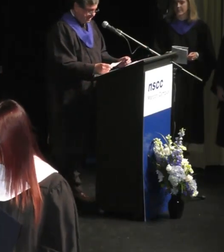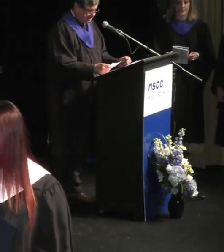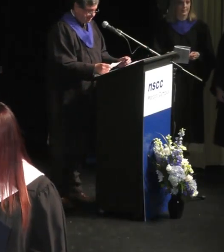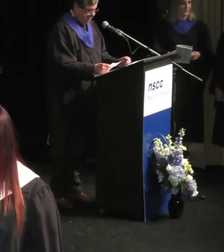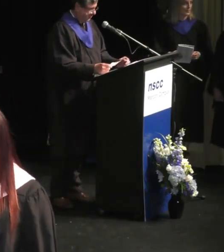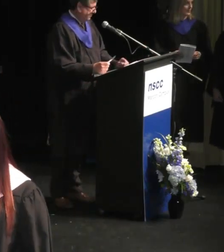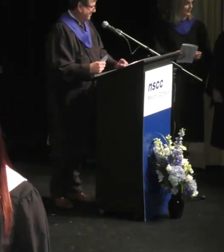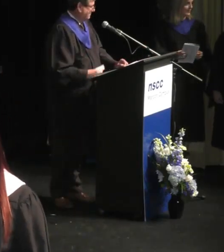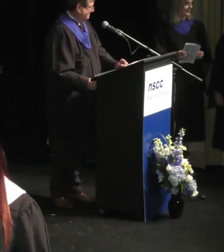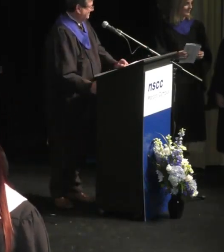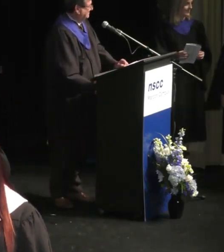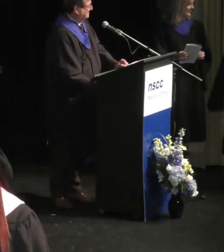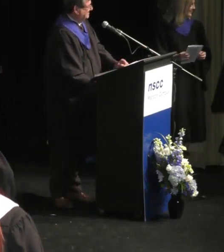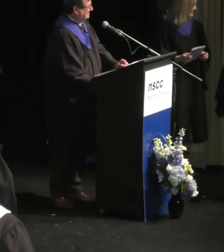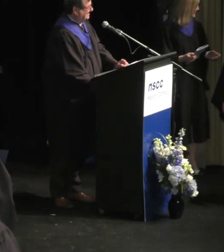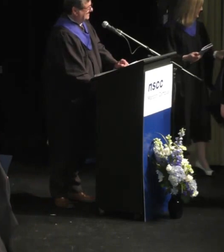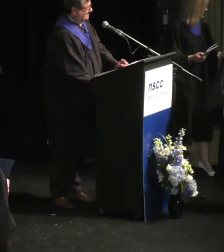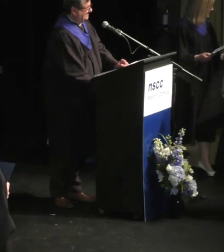Ariana Smith.